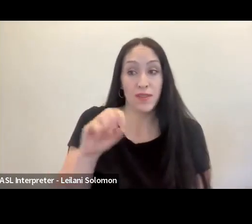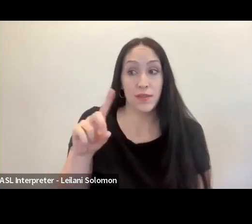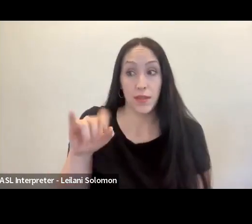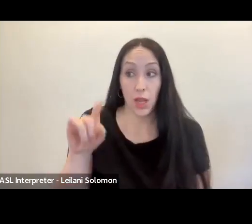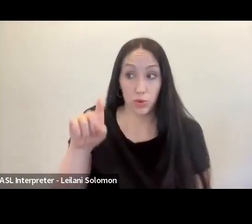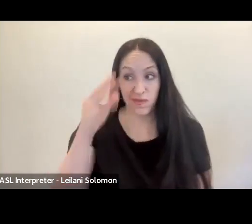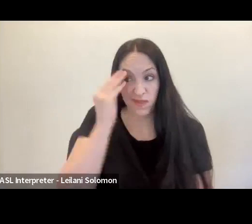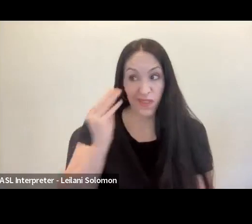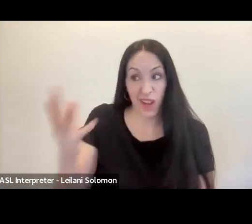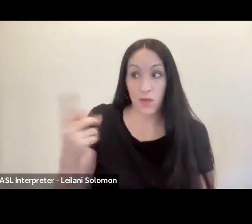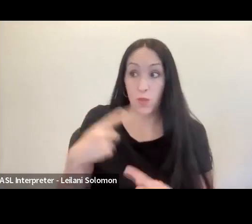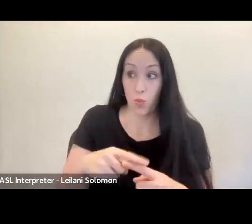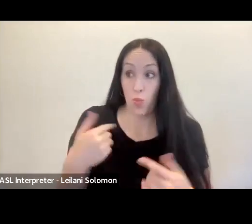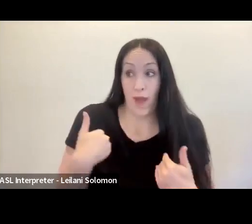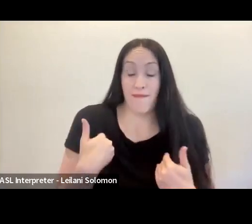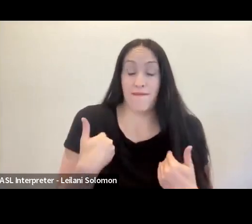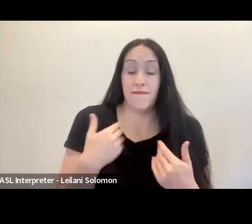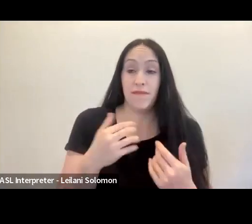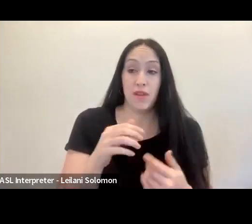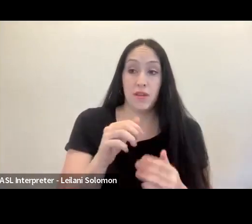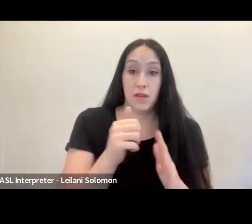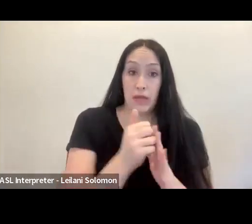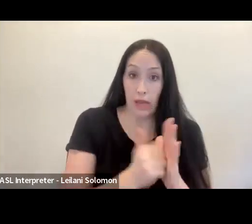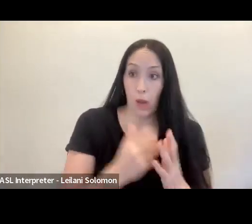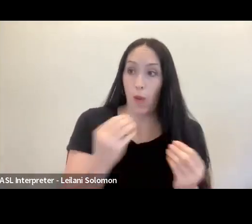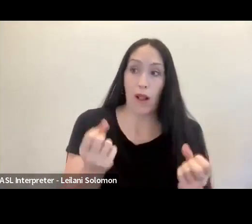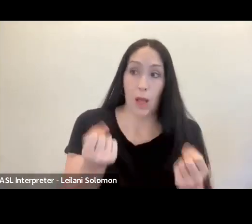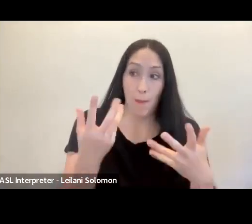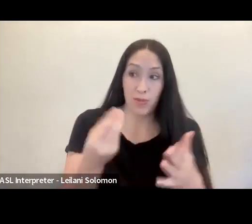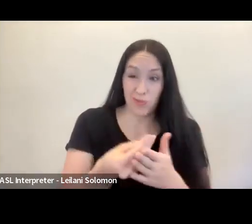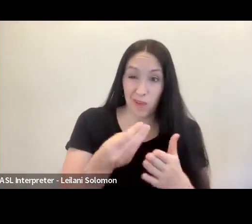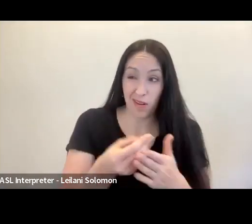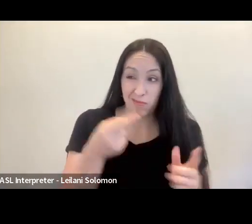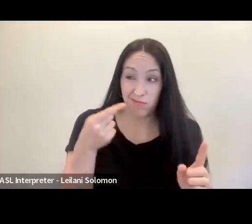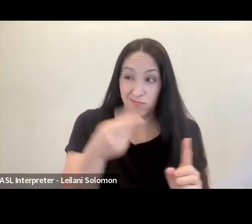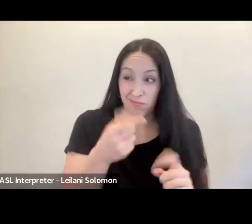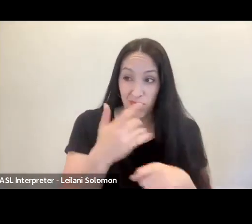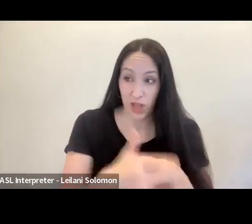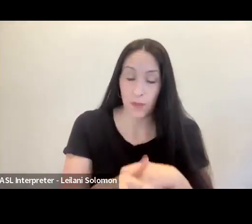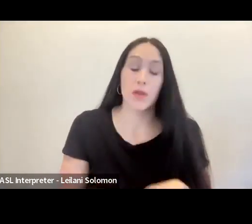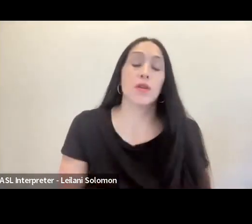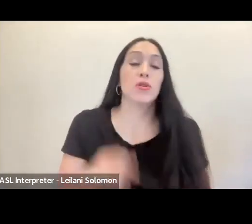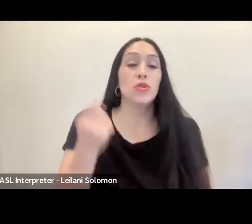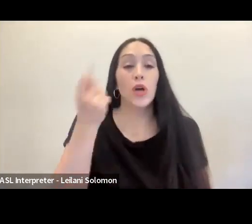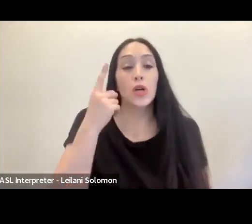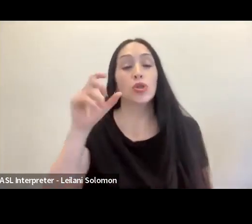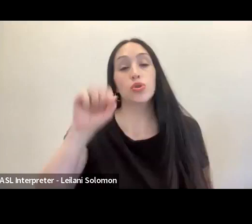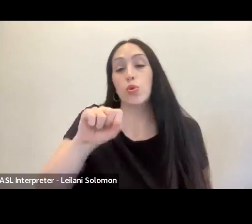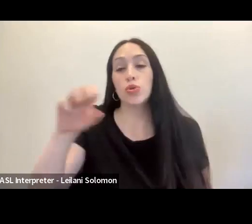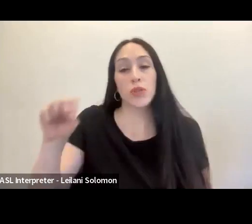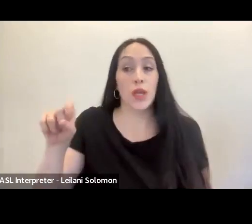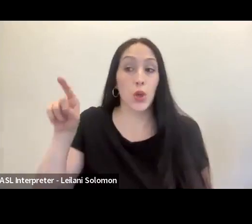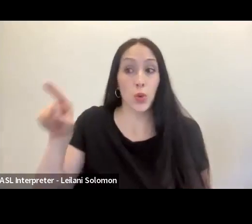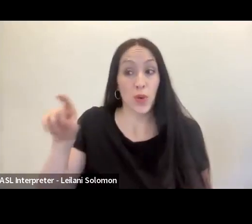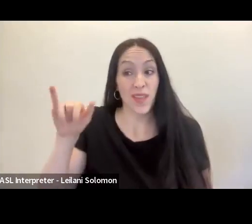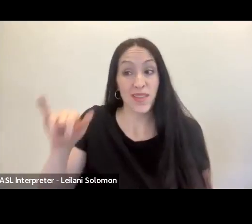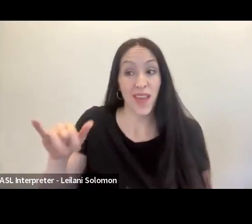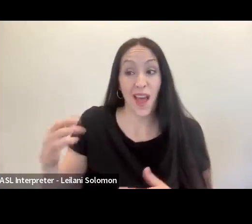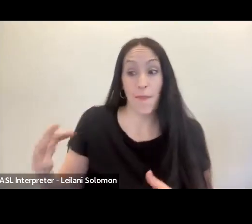in it? So Social Security Disability Insurance is an earned benefit, whether that be